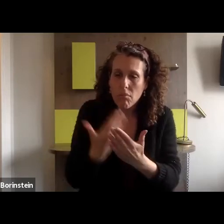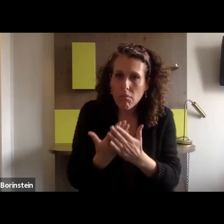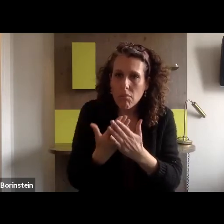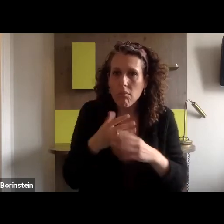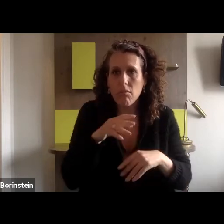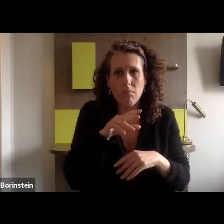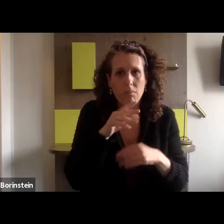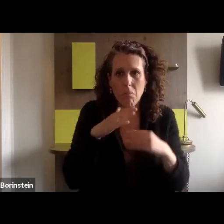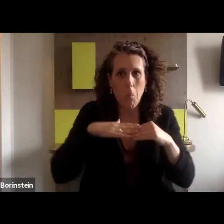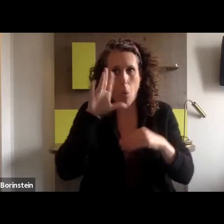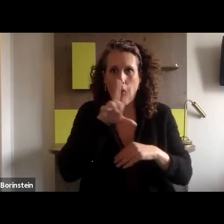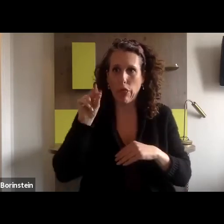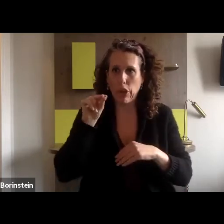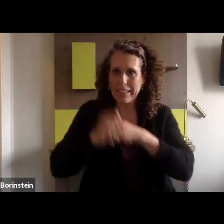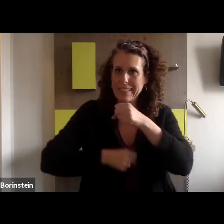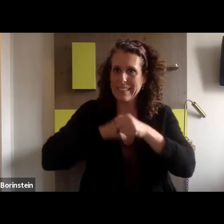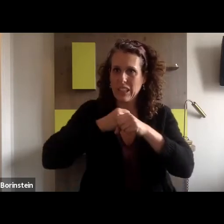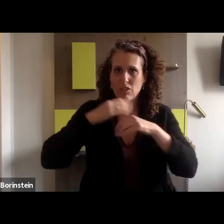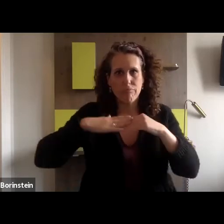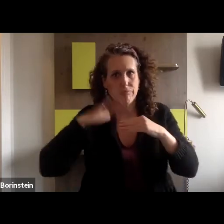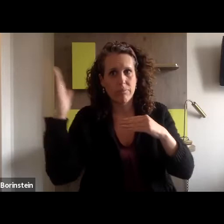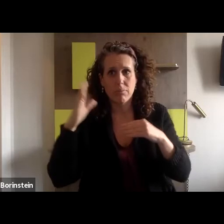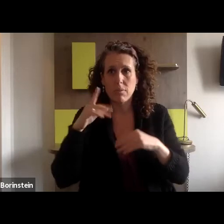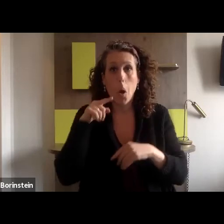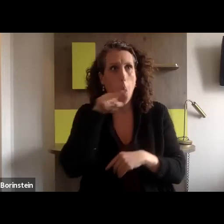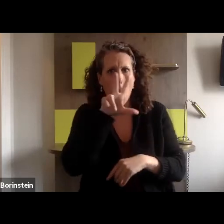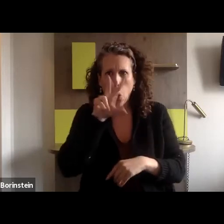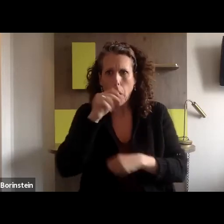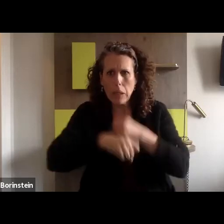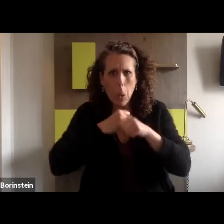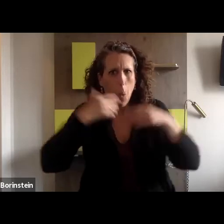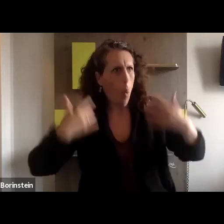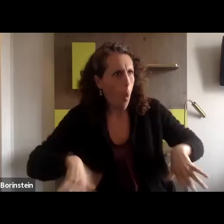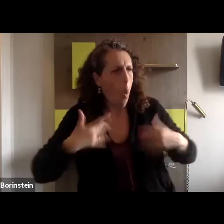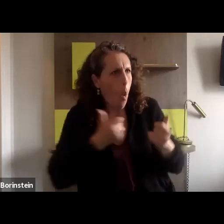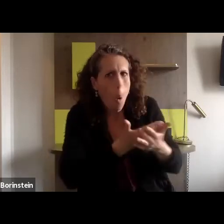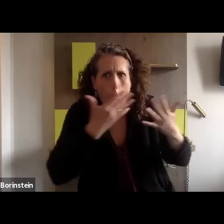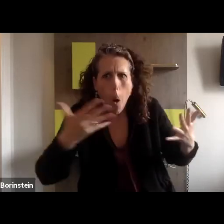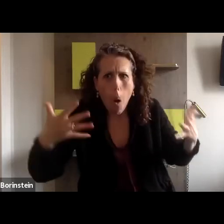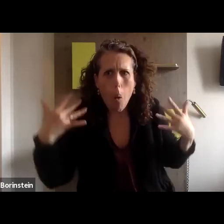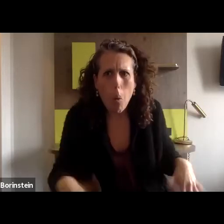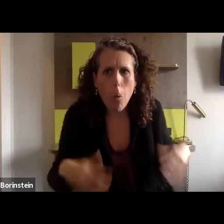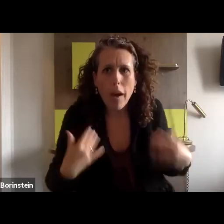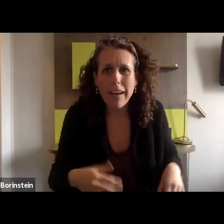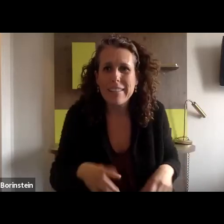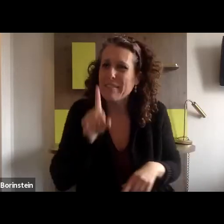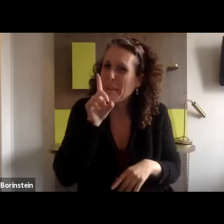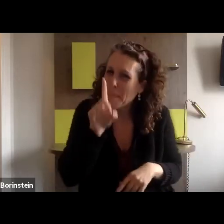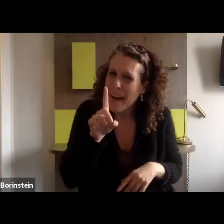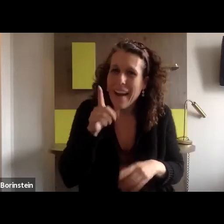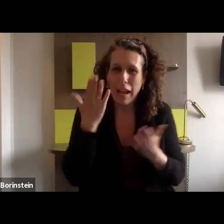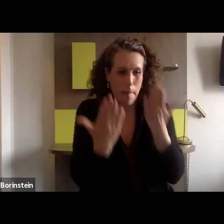That sounds like a lot, but if you compare it, for example, what we know about languages like